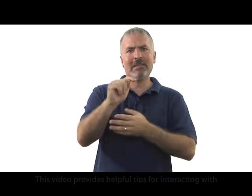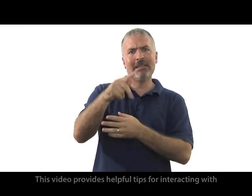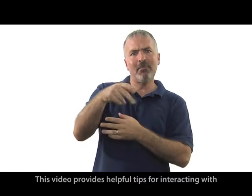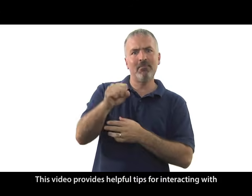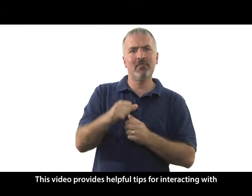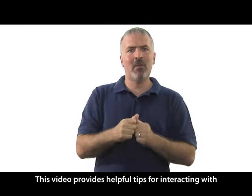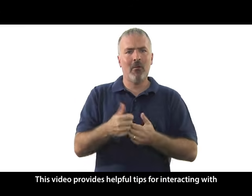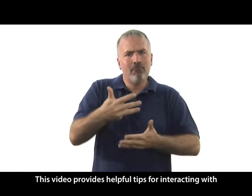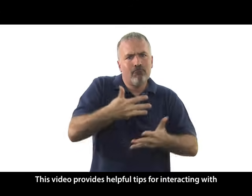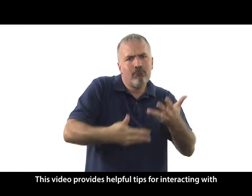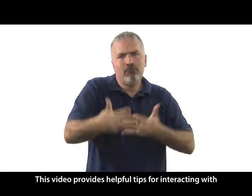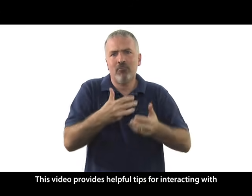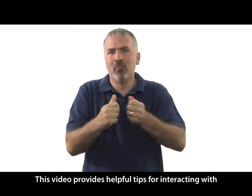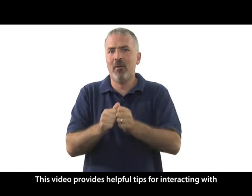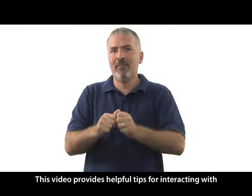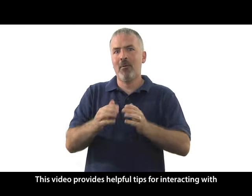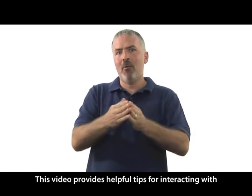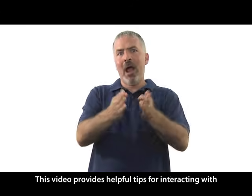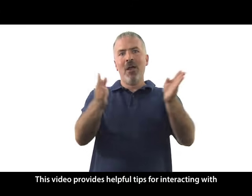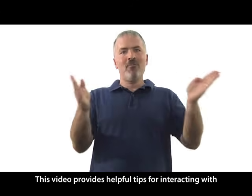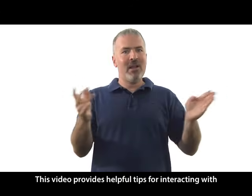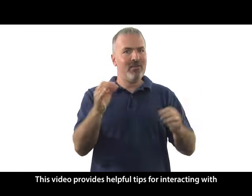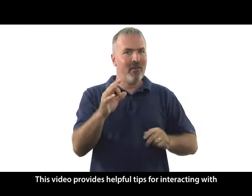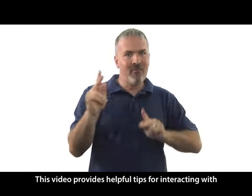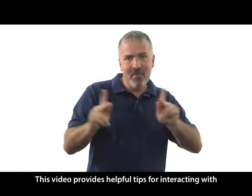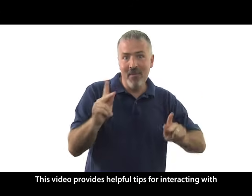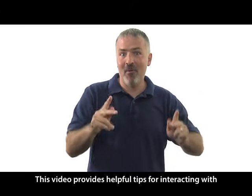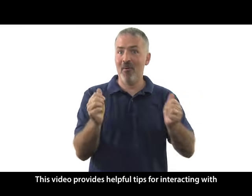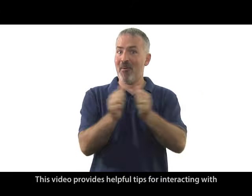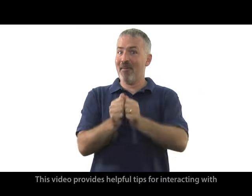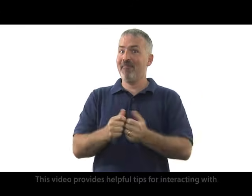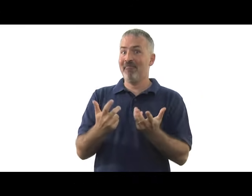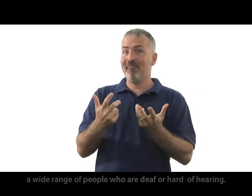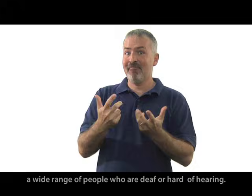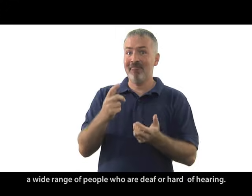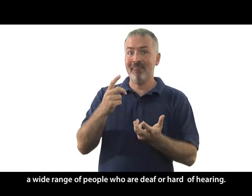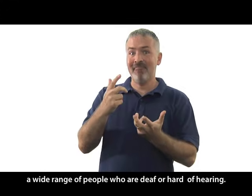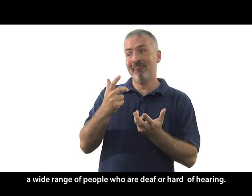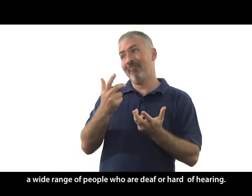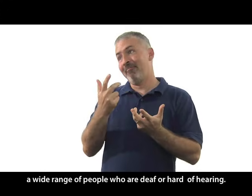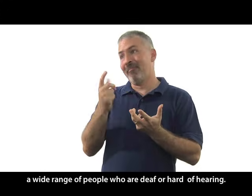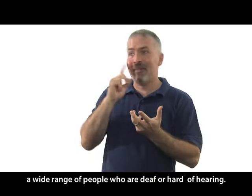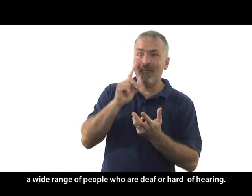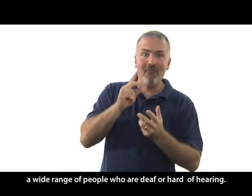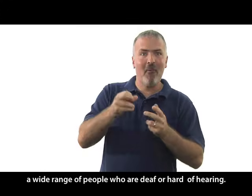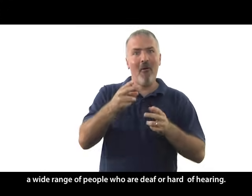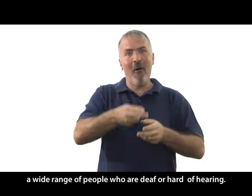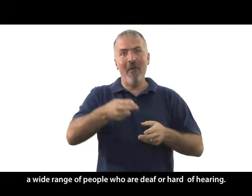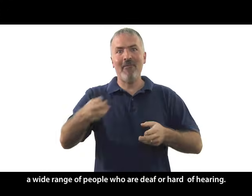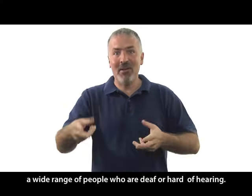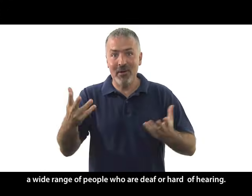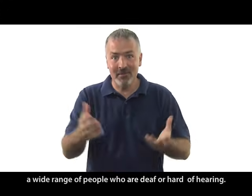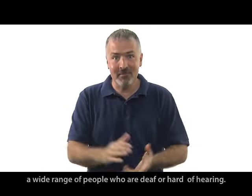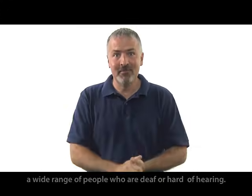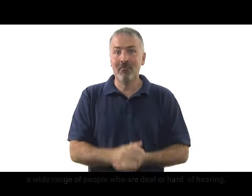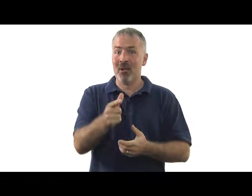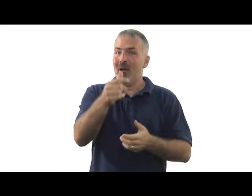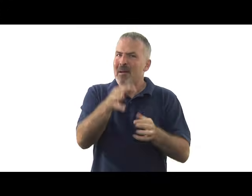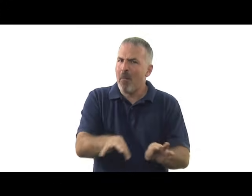This video provides helpful tips for interacting with a wide range of people who are deaf or hard of hearing.